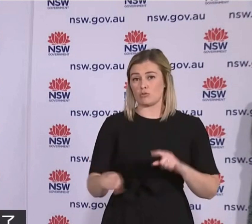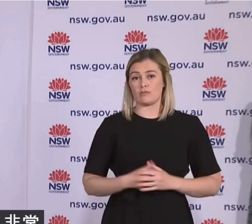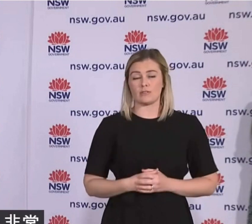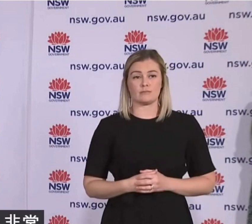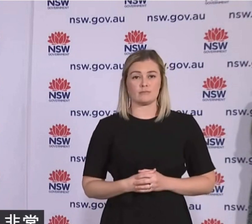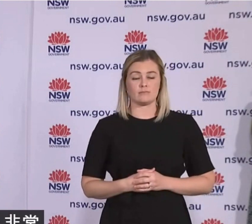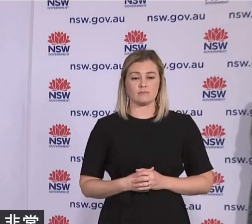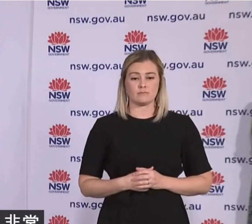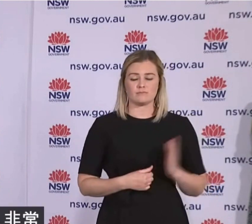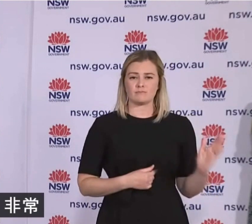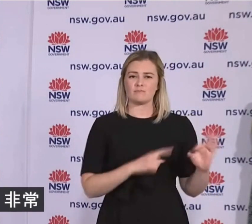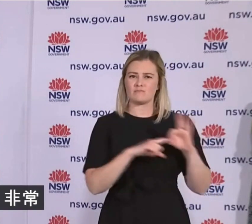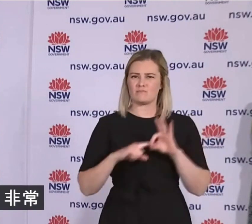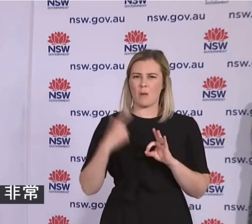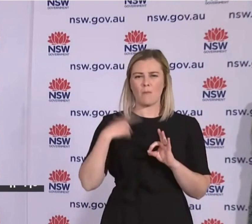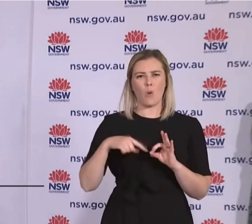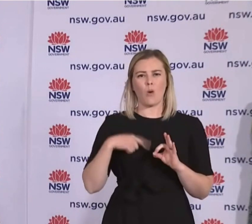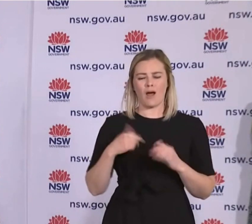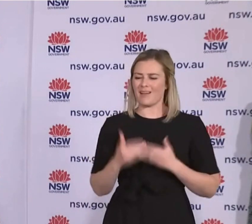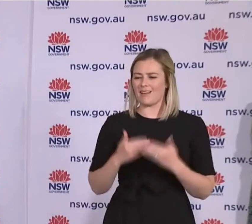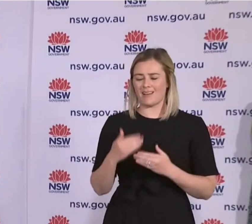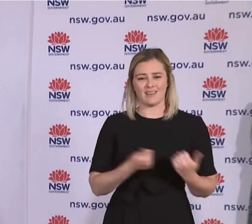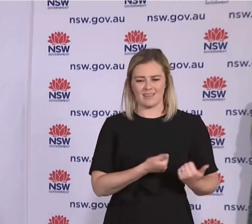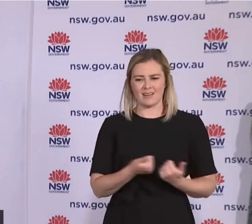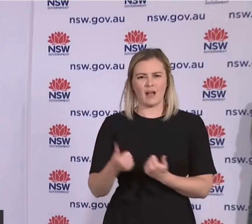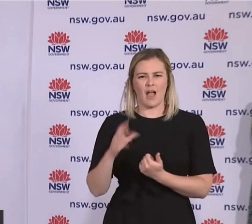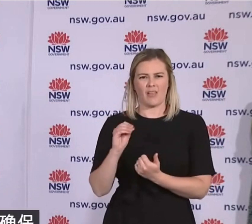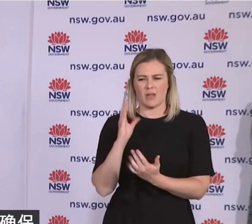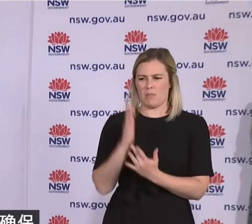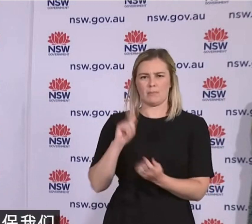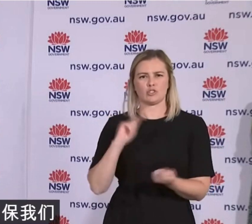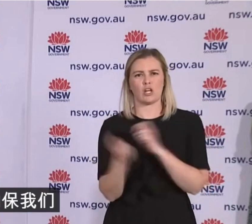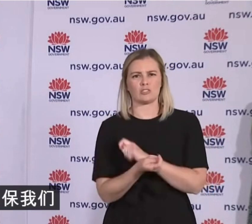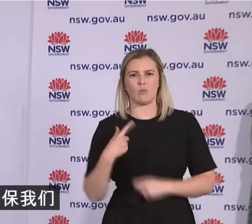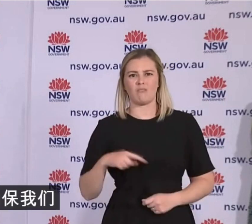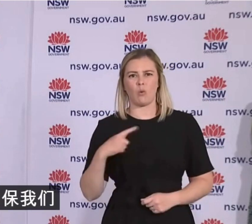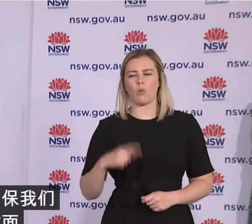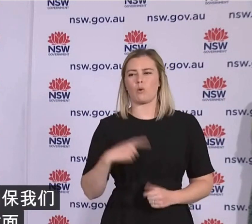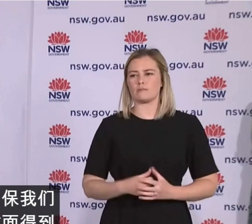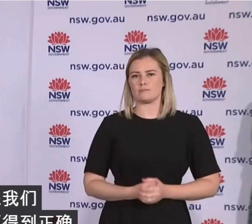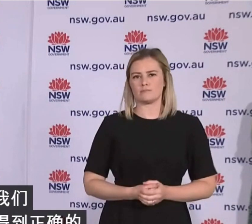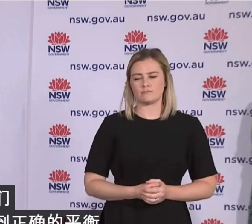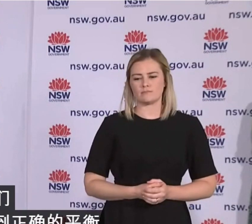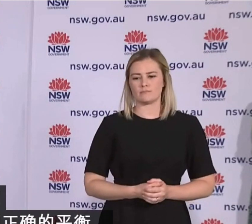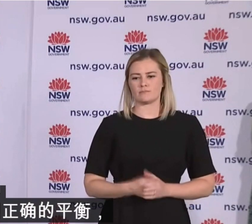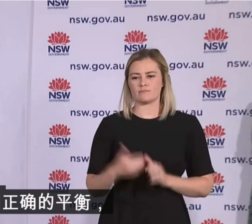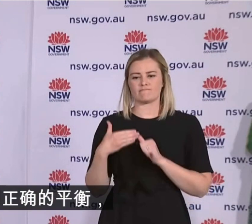the workload is immense. Well, it was, but we also have to make sure we get the balance right in terms